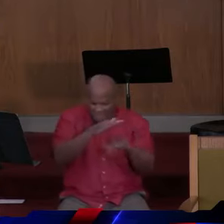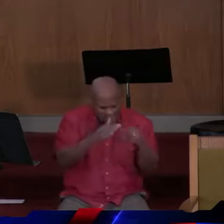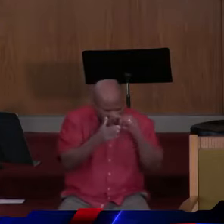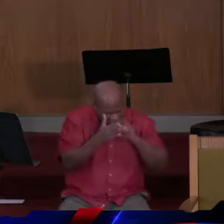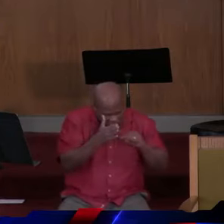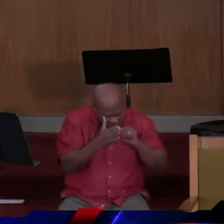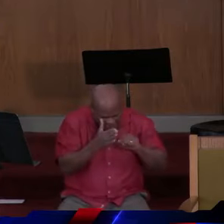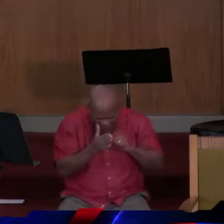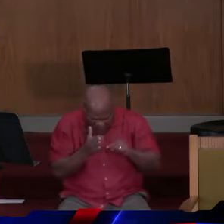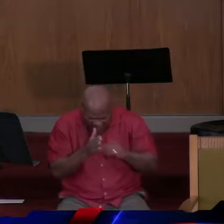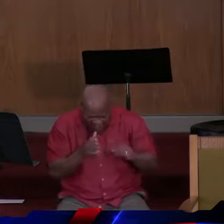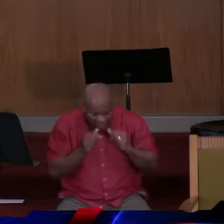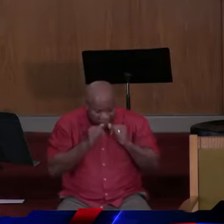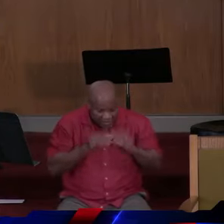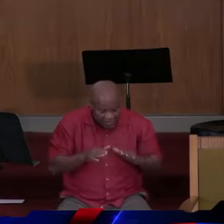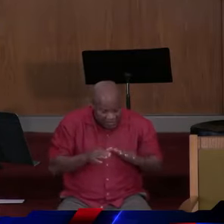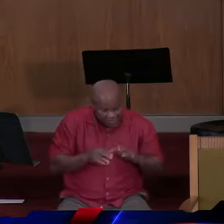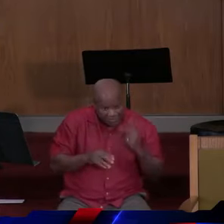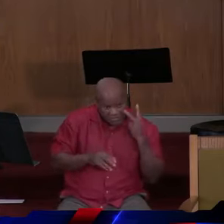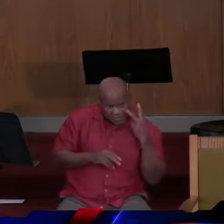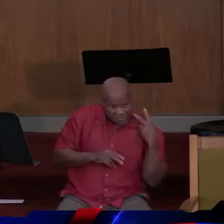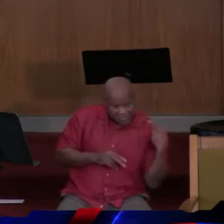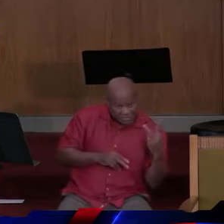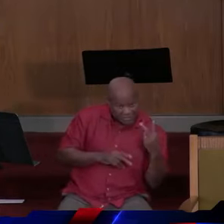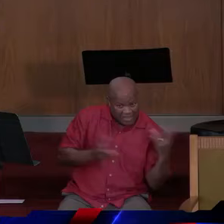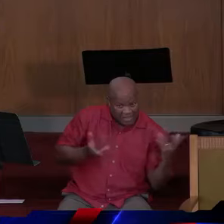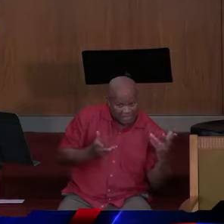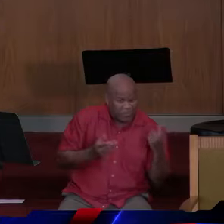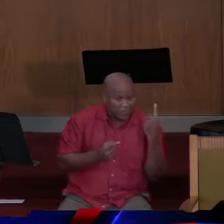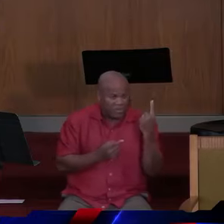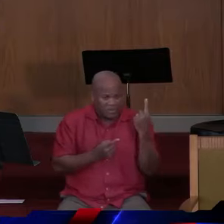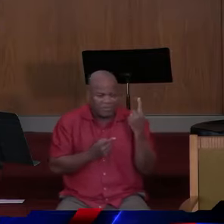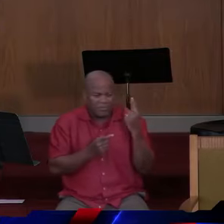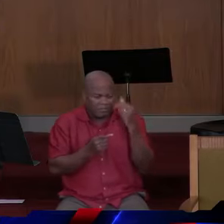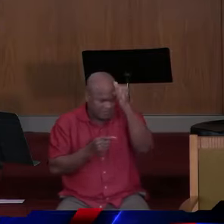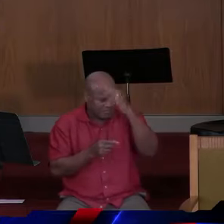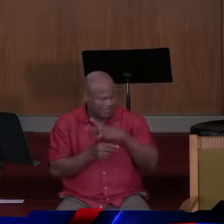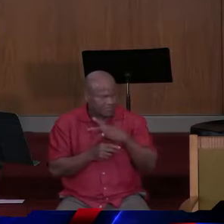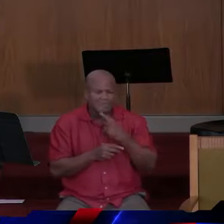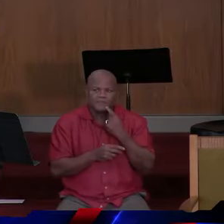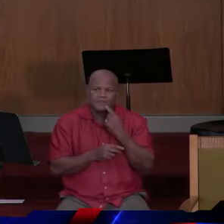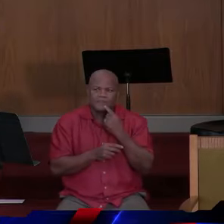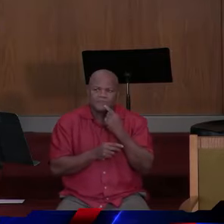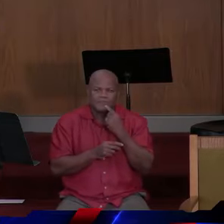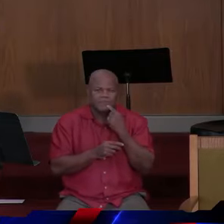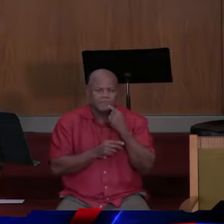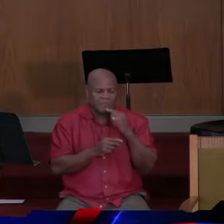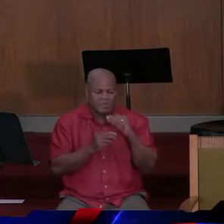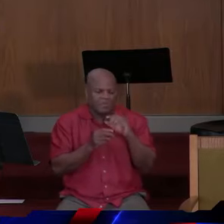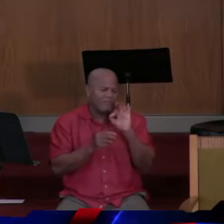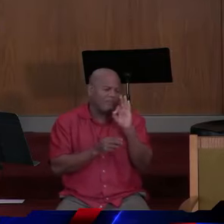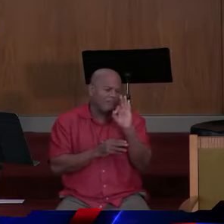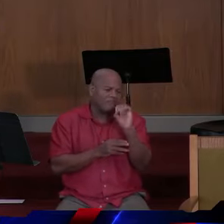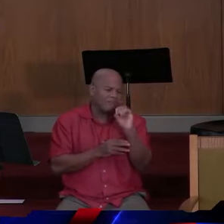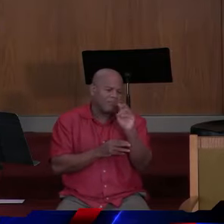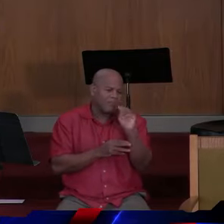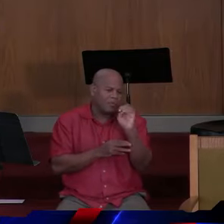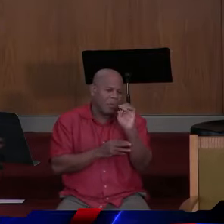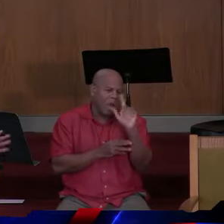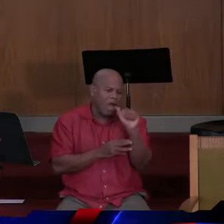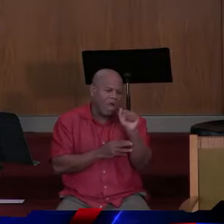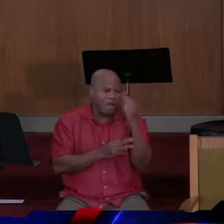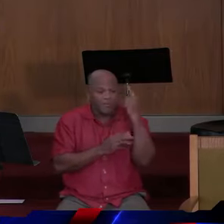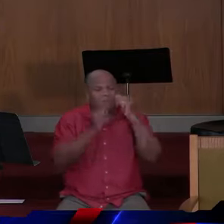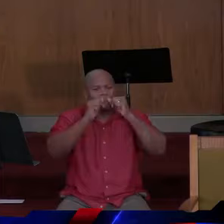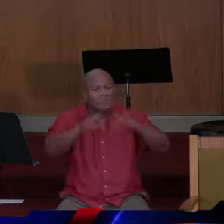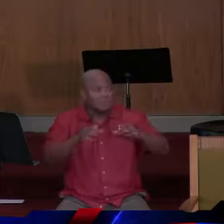the blessing, we see what one commentator calls it, the formula for blessing. Because we